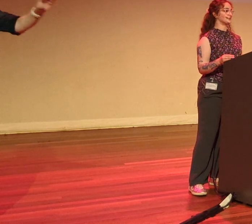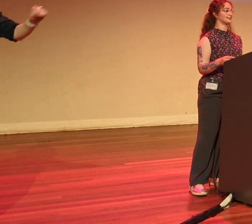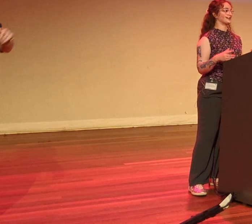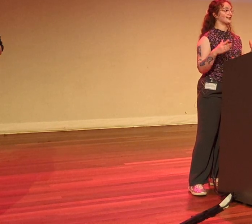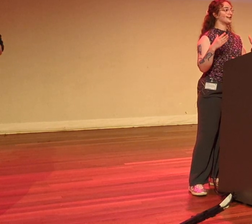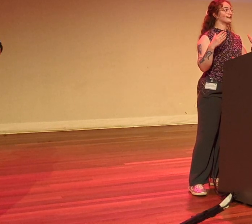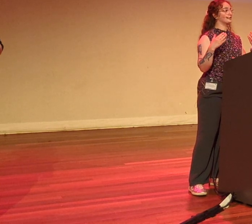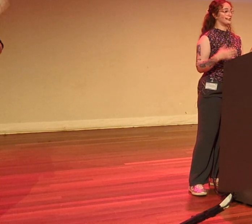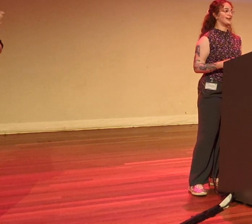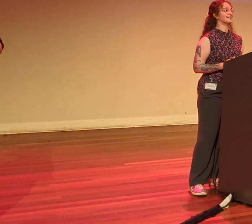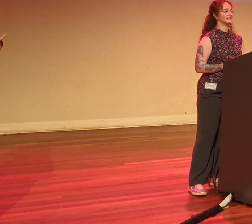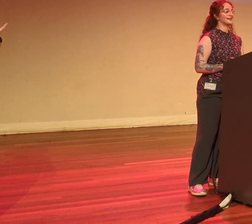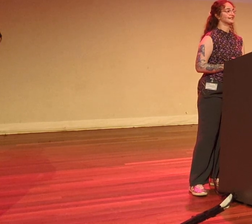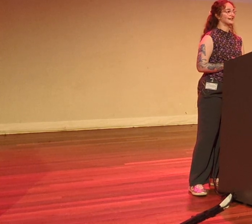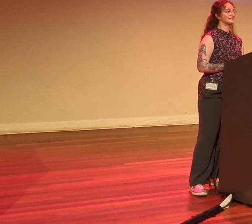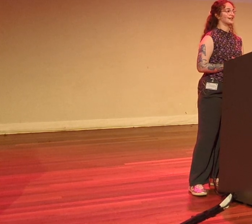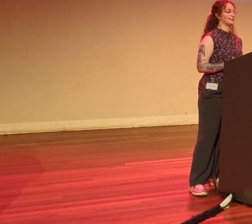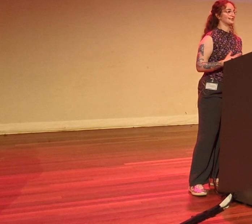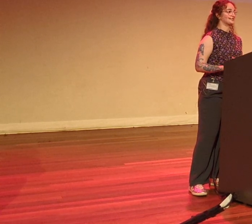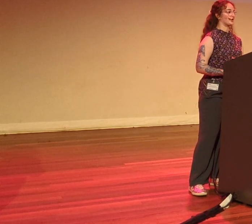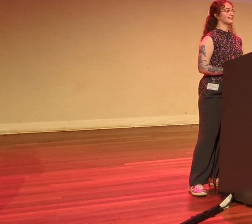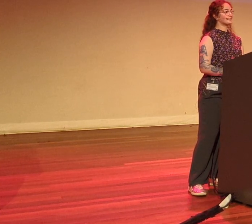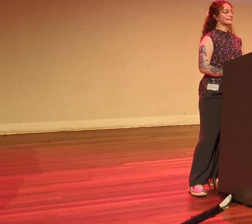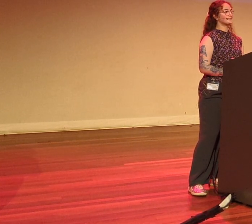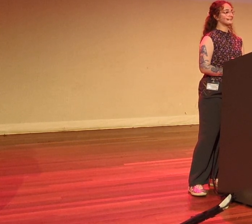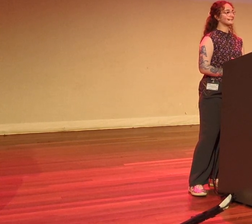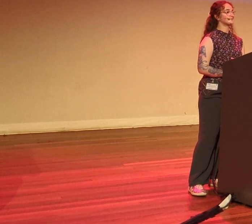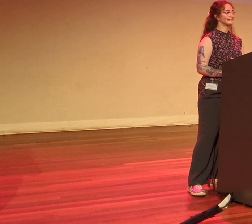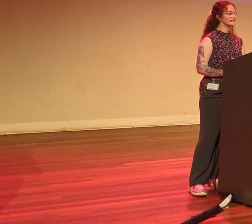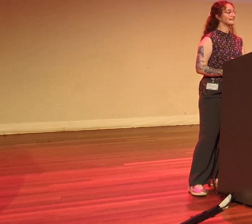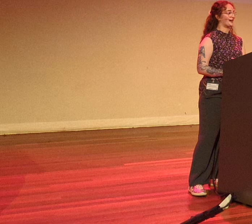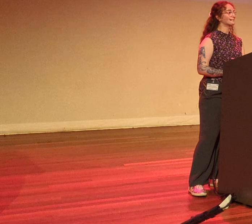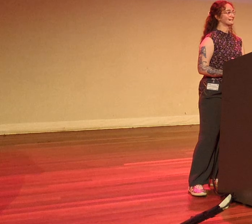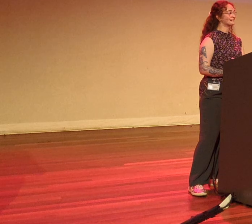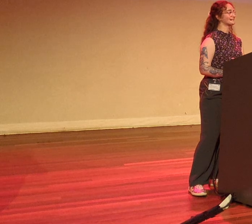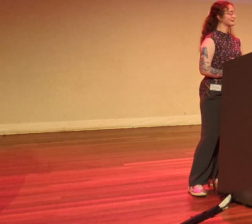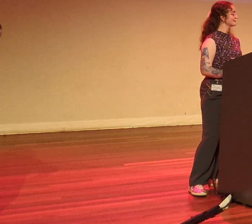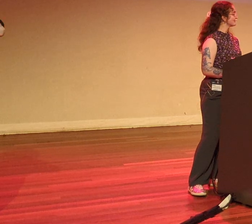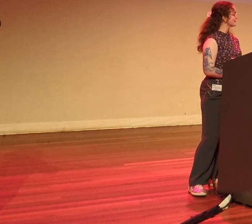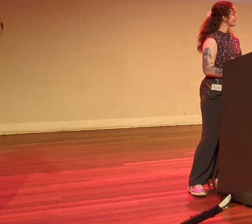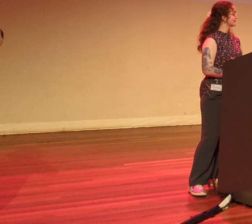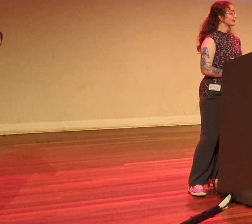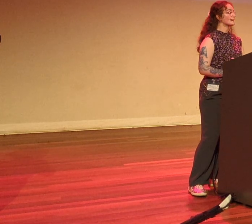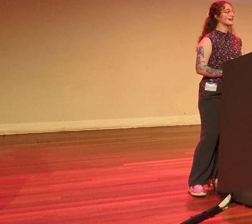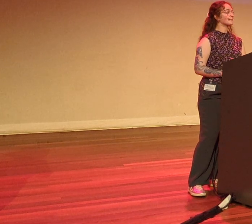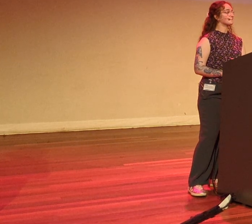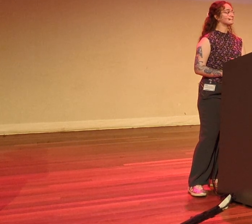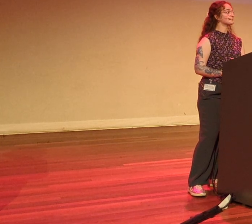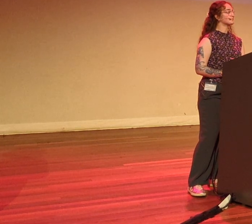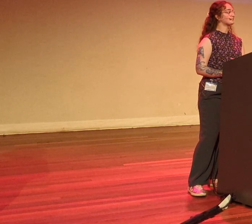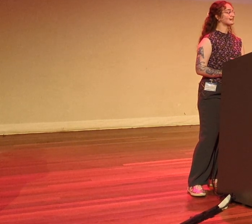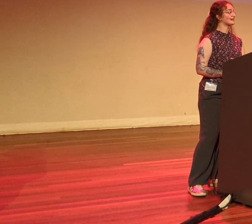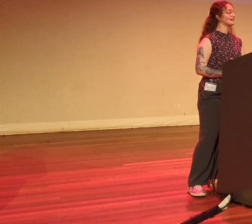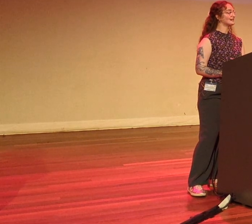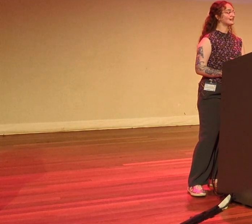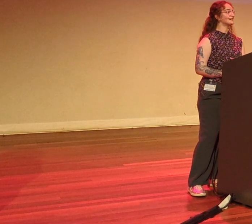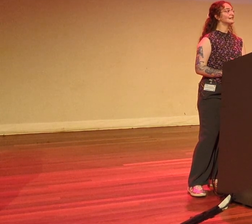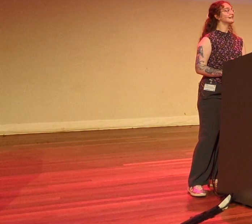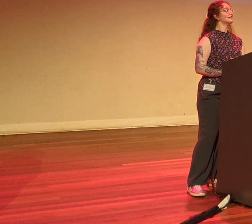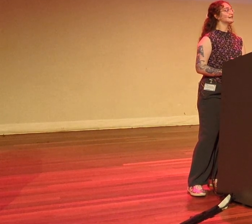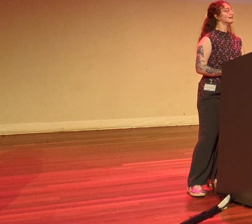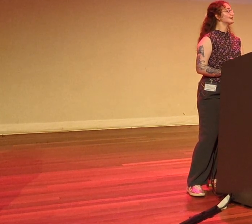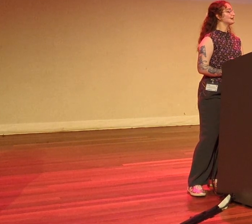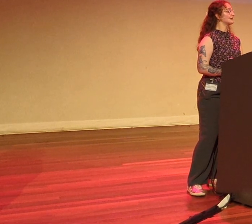human researcher who created the data set said it would start. Yeah. Yes. Thank you for the